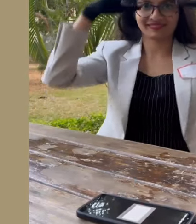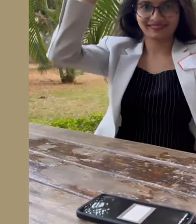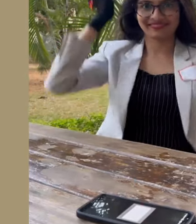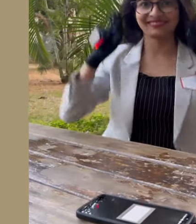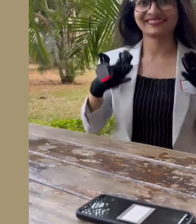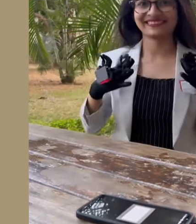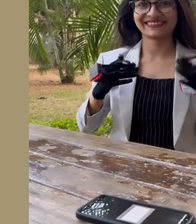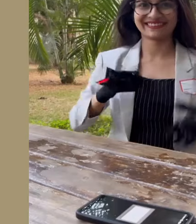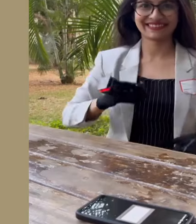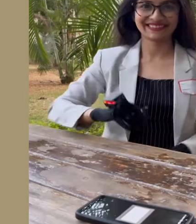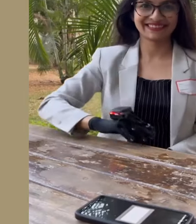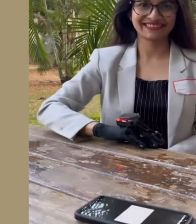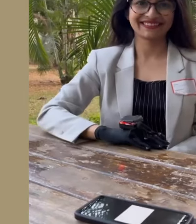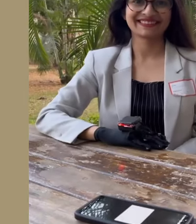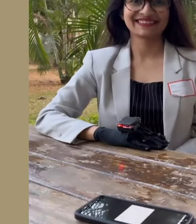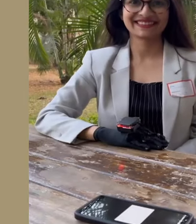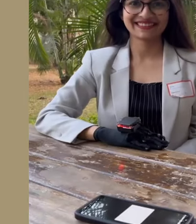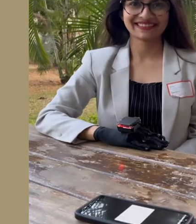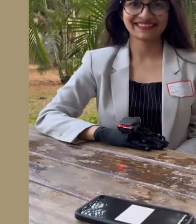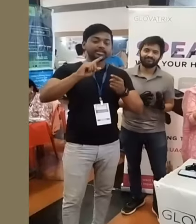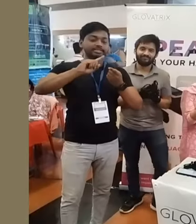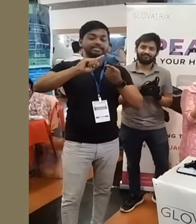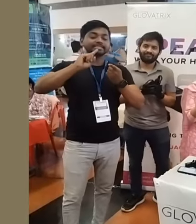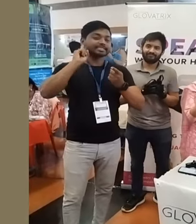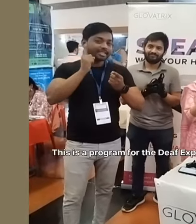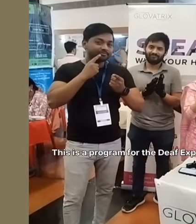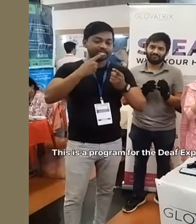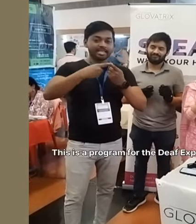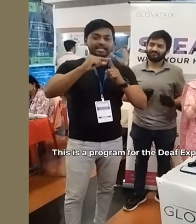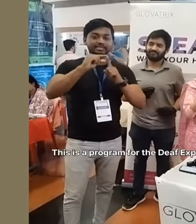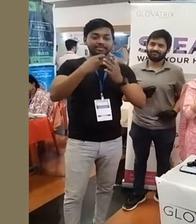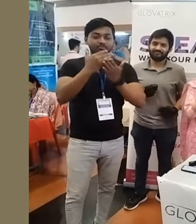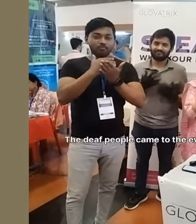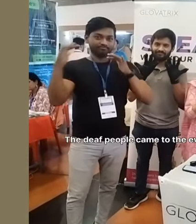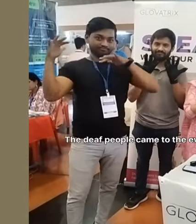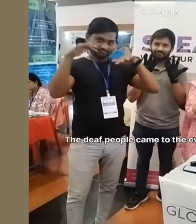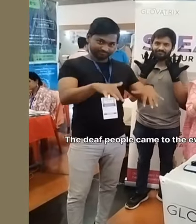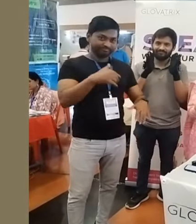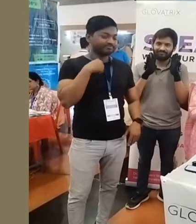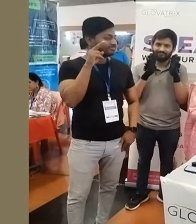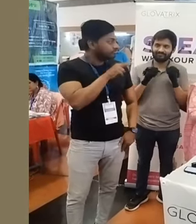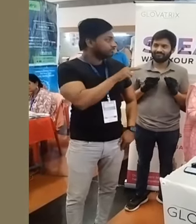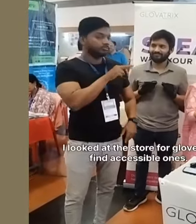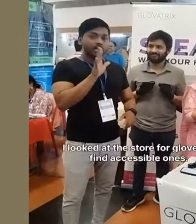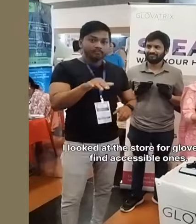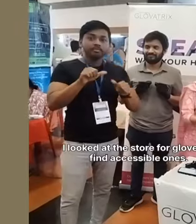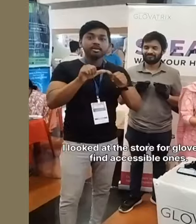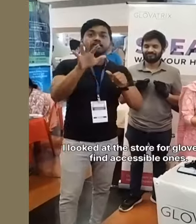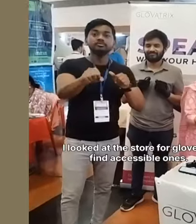gestures, which will be comprehensive enough for a deaf person to hold a conversation at workplace.